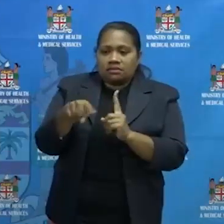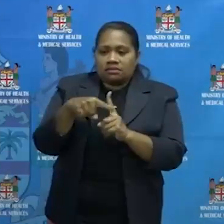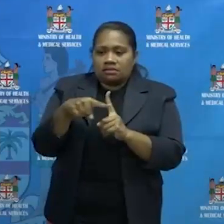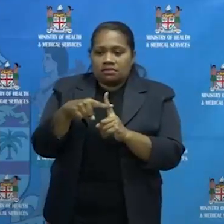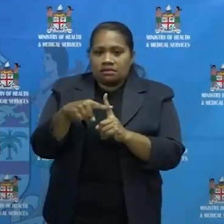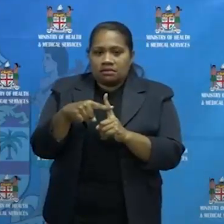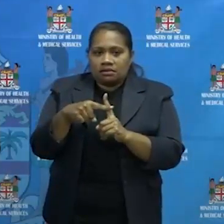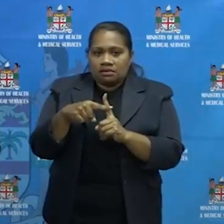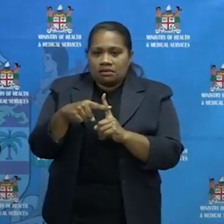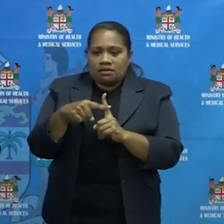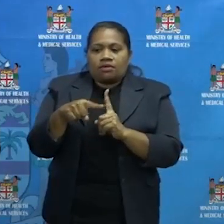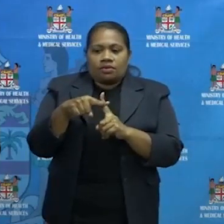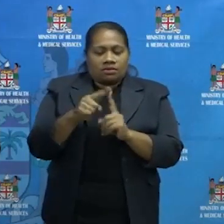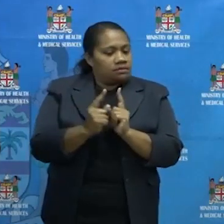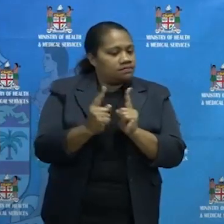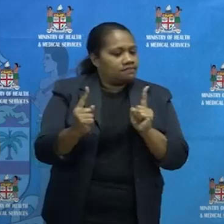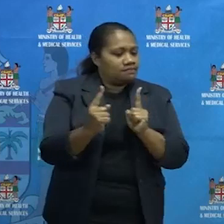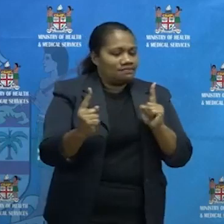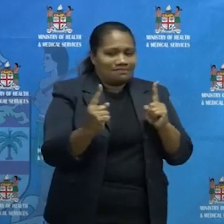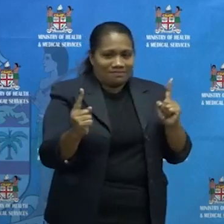is proven otherwise.